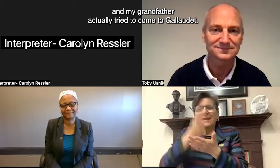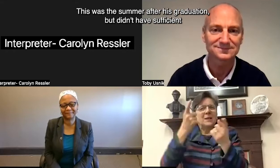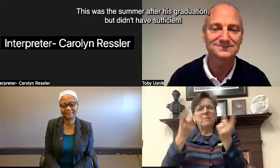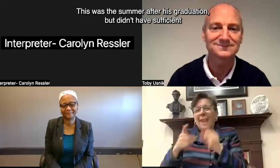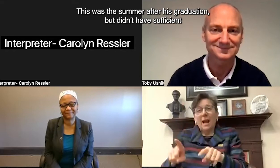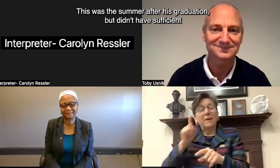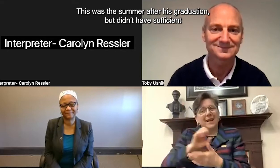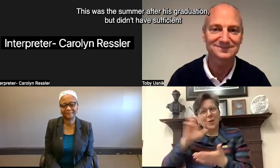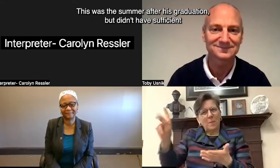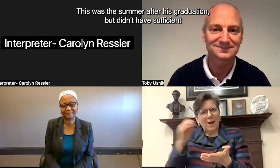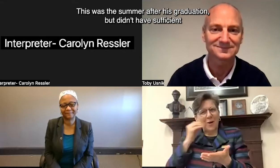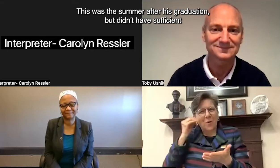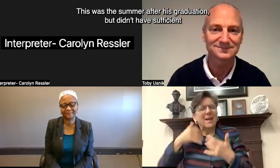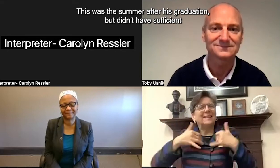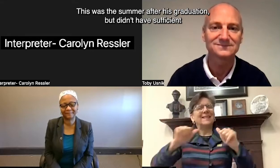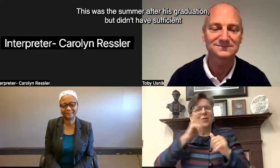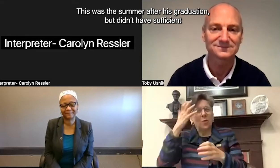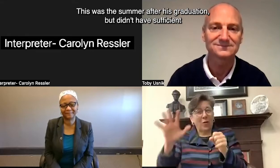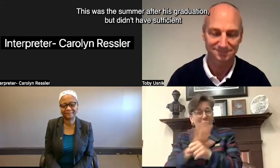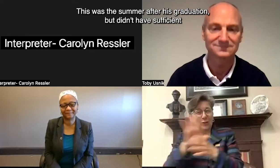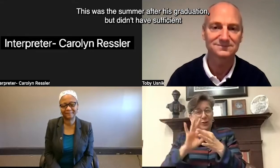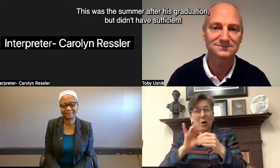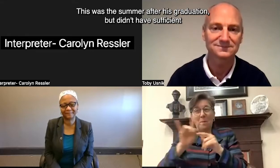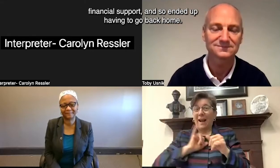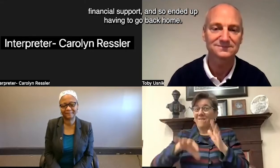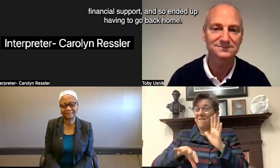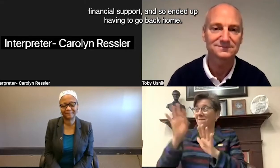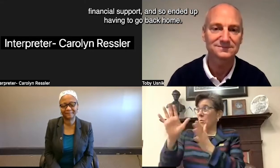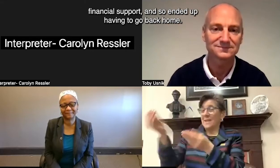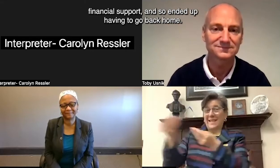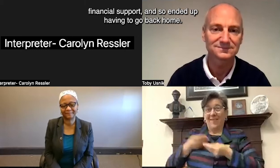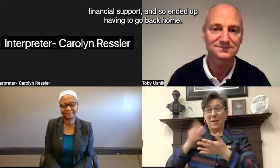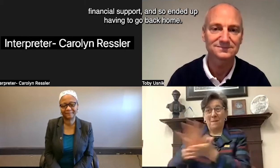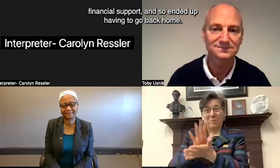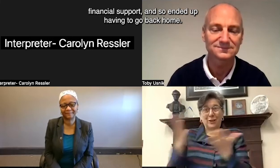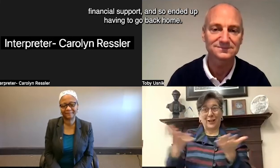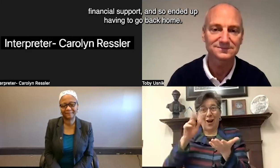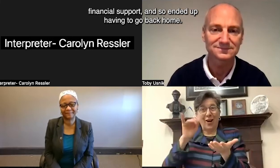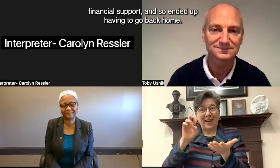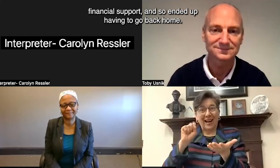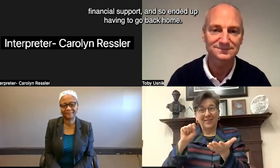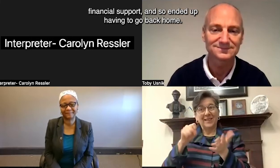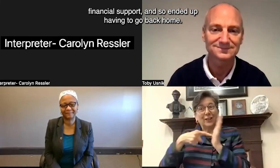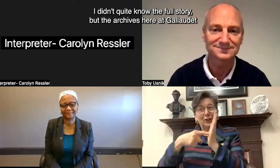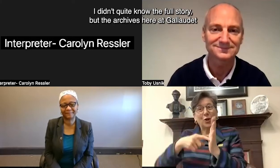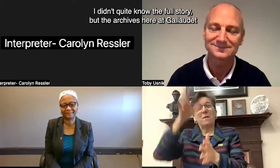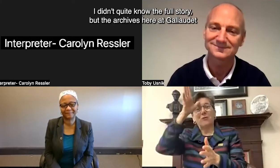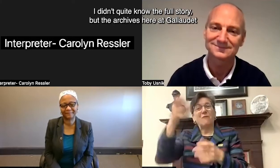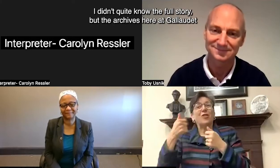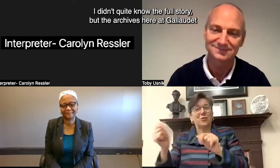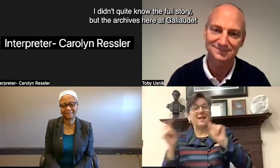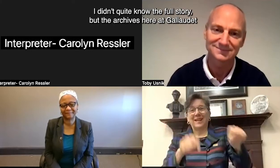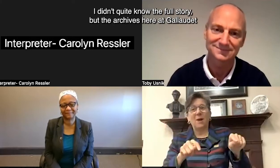graduation, but didn't have sufficient financial support and so ended up having to go back home. I didn't quite know the full story, but the